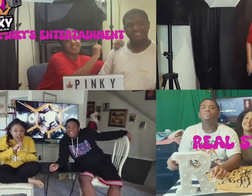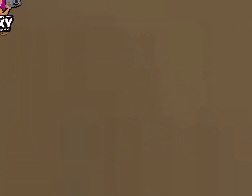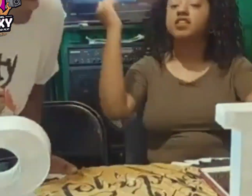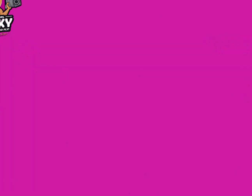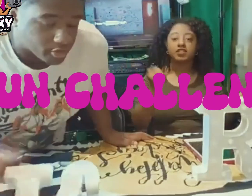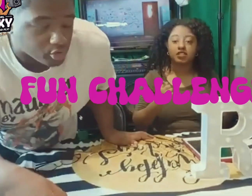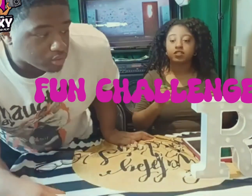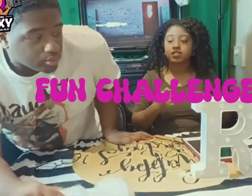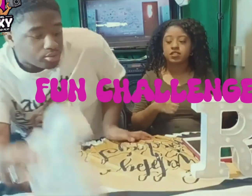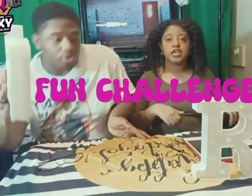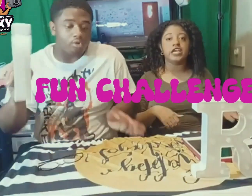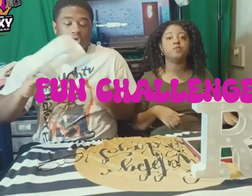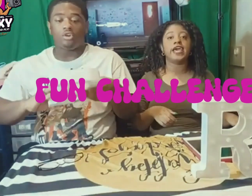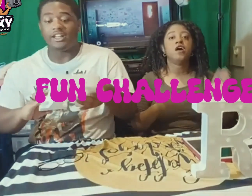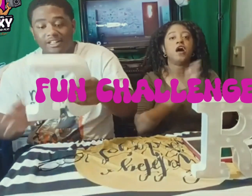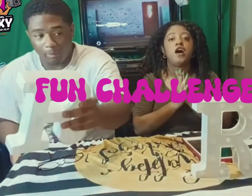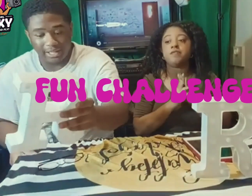Hey, this is your girl, Pinky! Pinky!